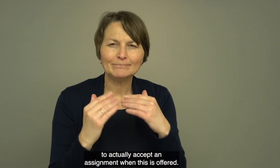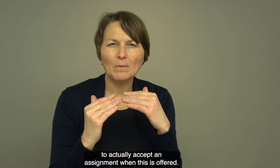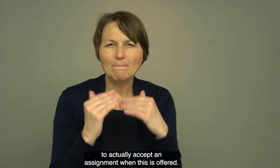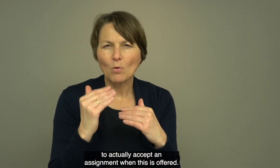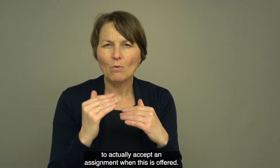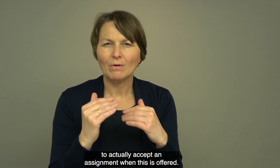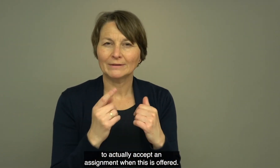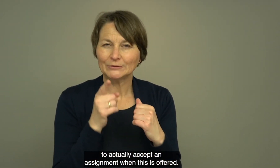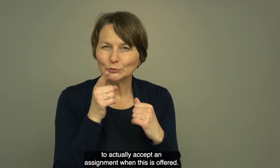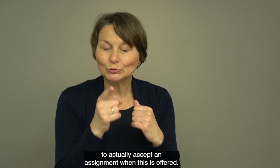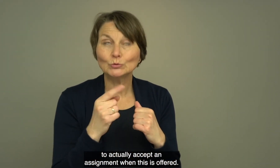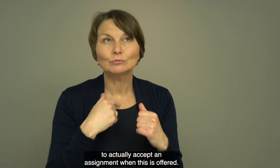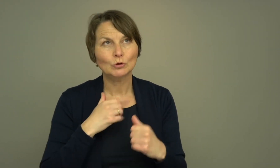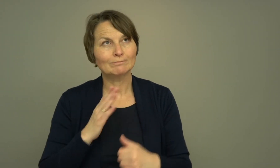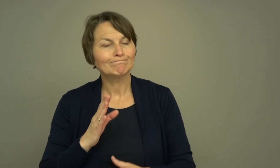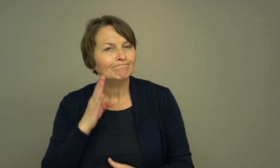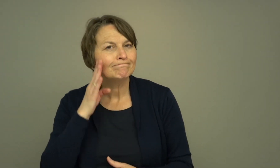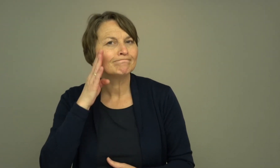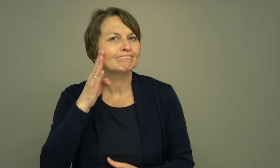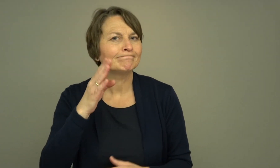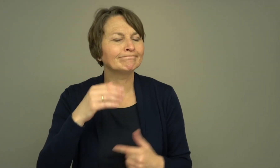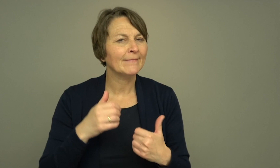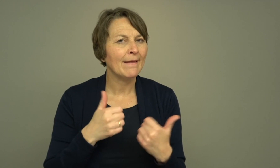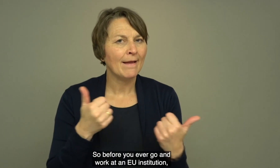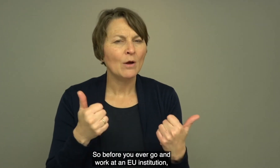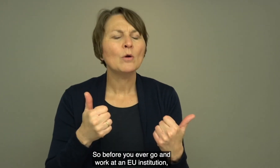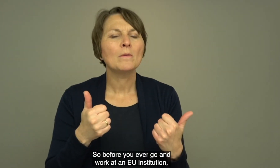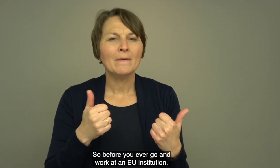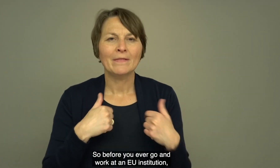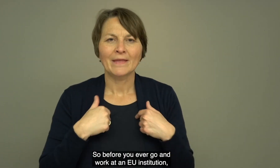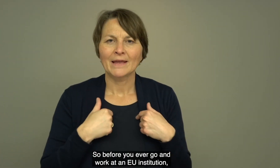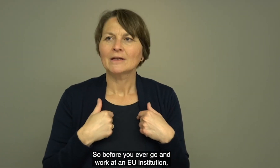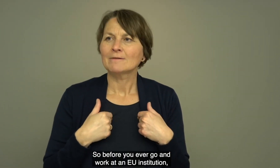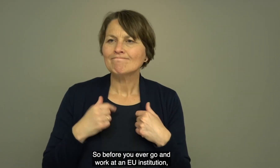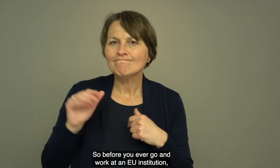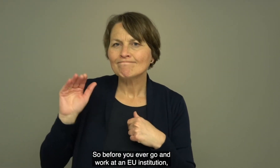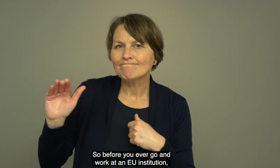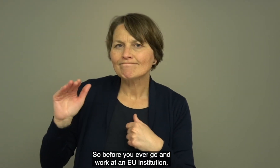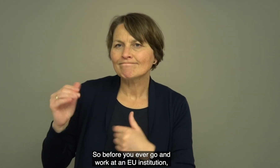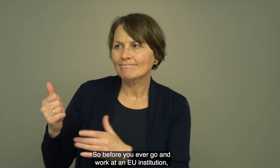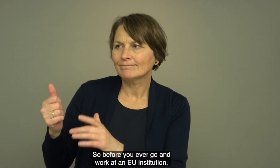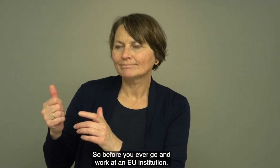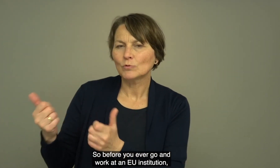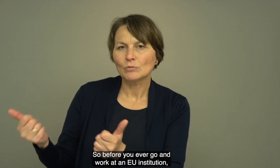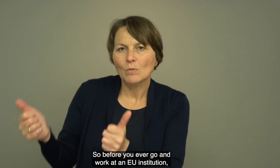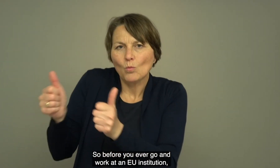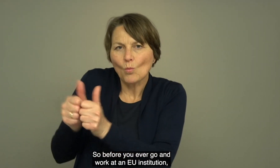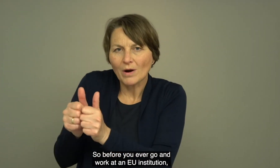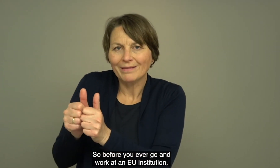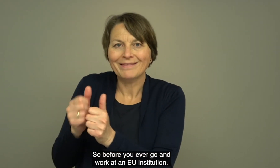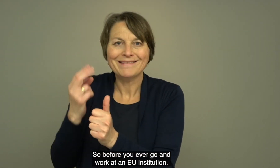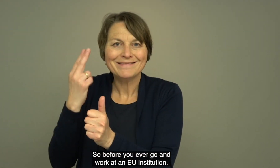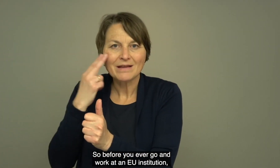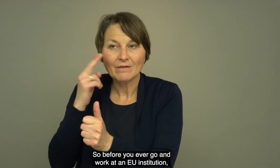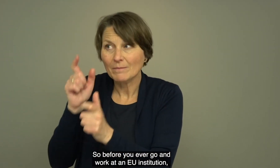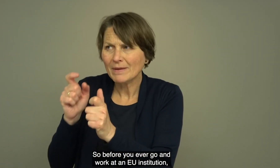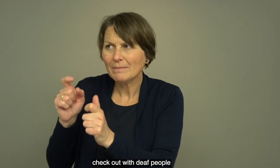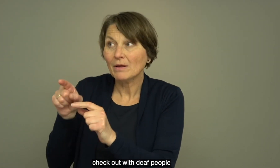when this is offered. So before you ever go and work at an EU institution, check